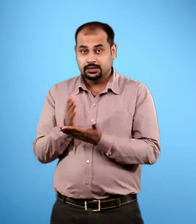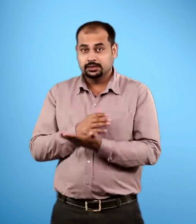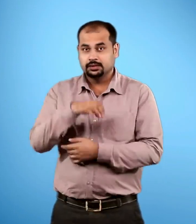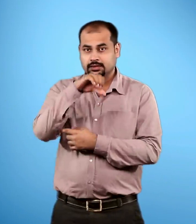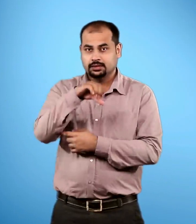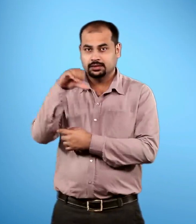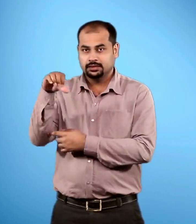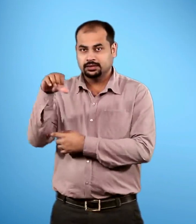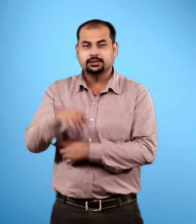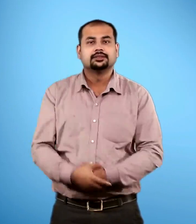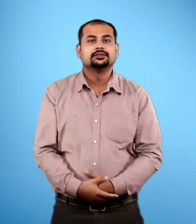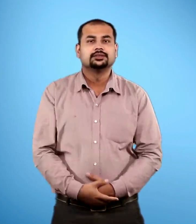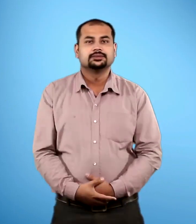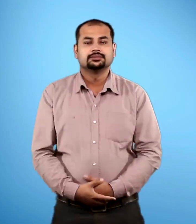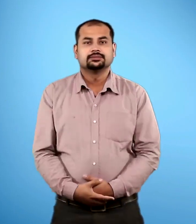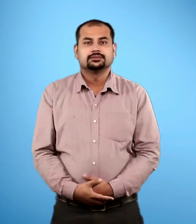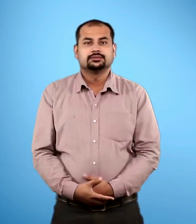Page 99.